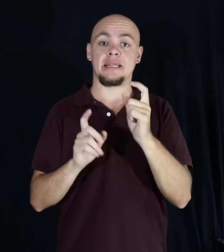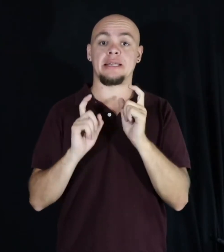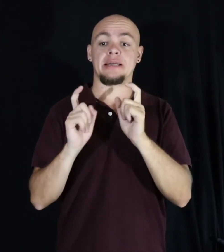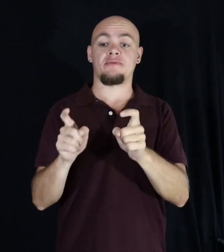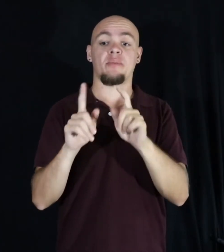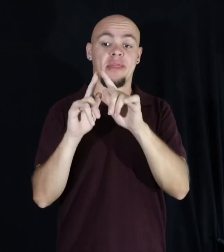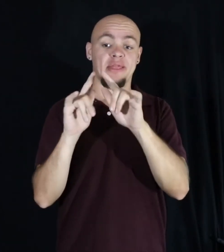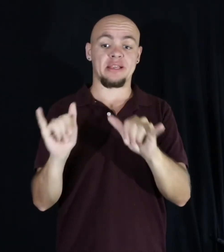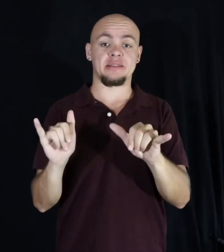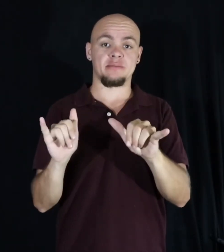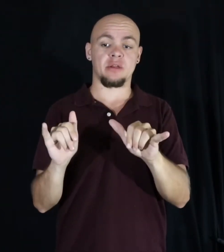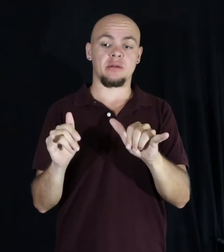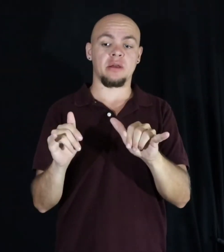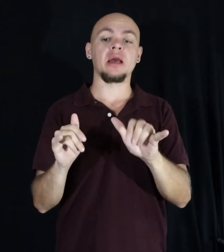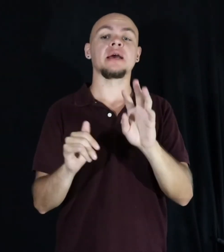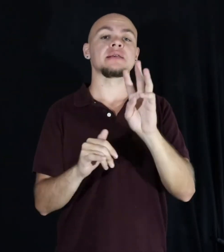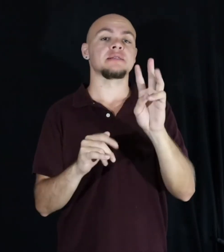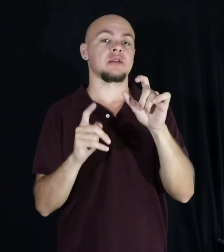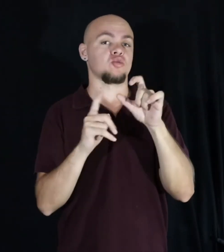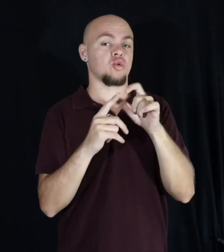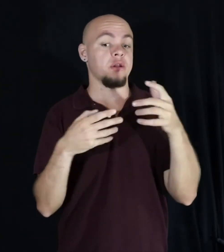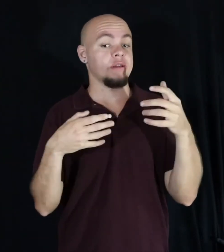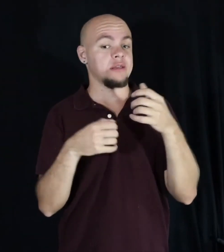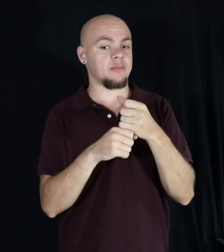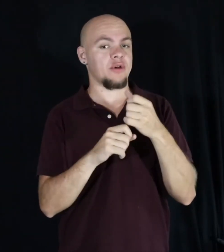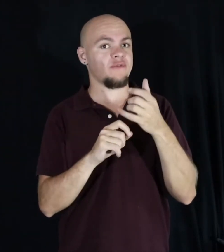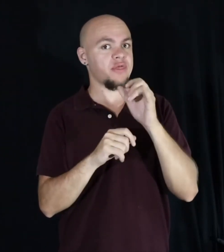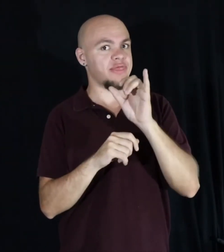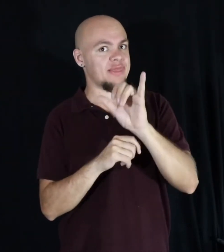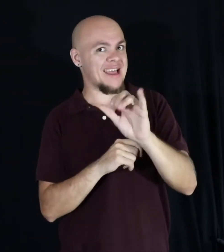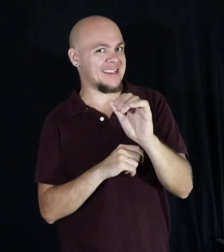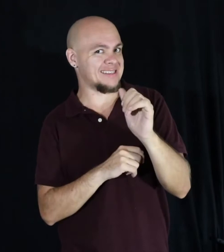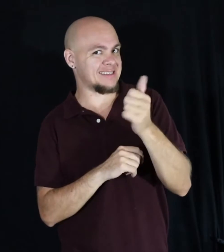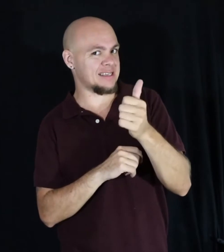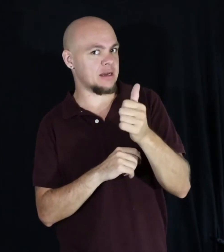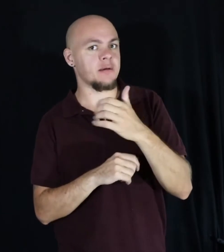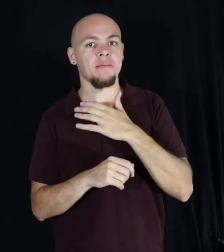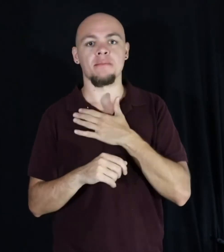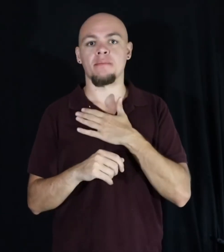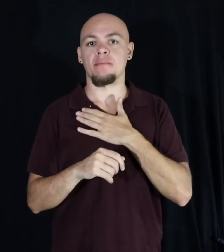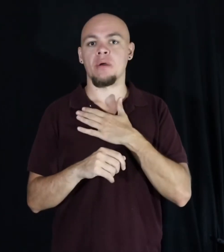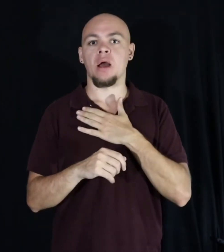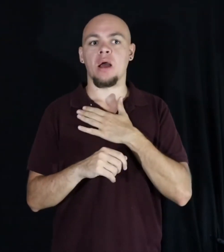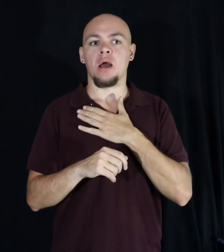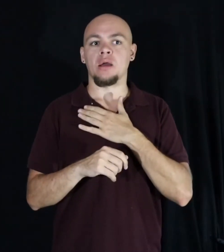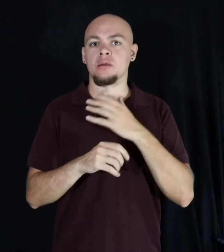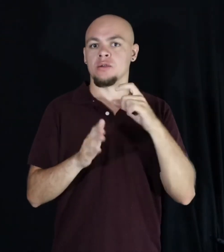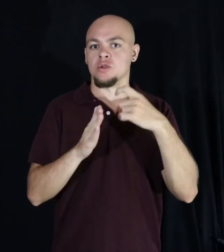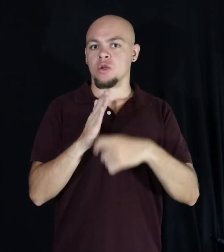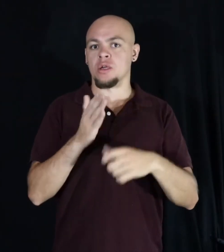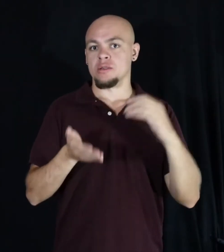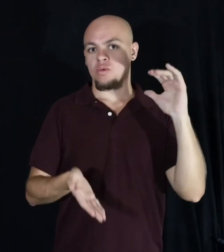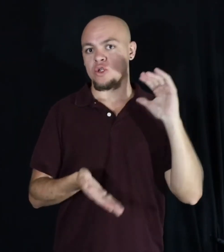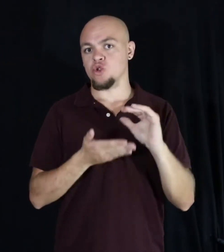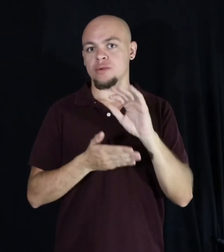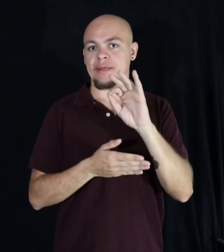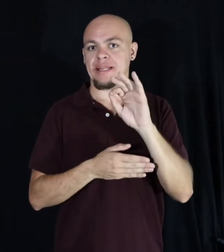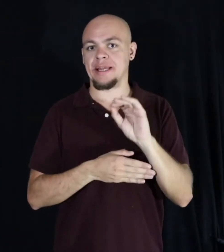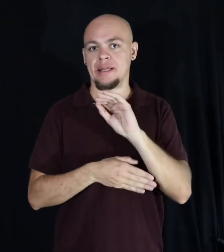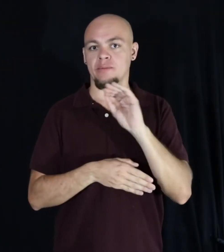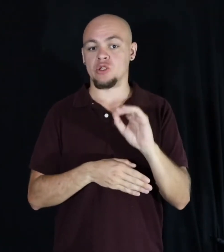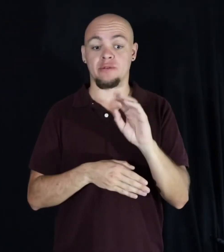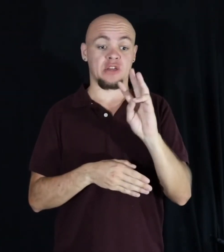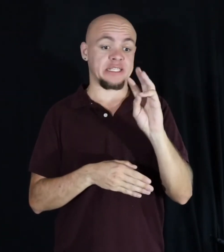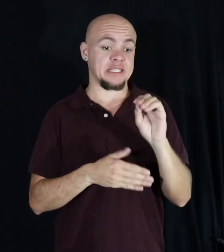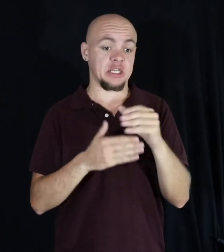same time and say, please do a 6-word summary for that one? I would cut my cost by 90%. So for $60,